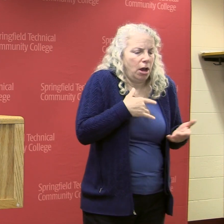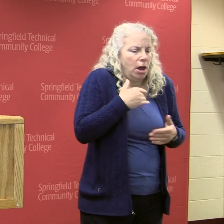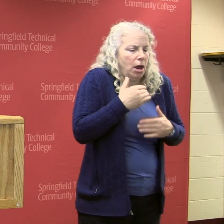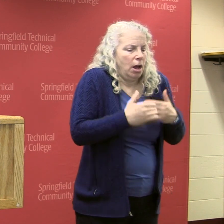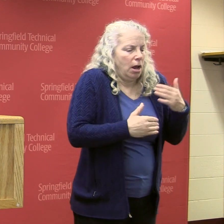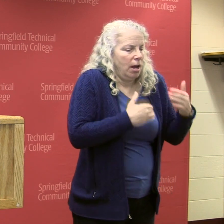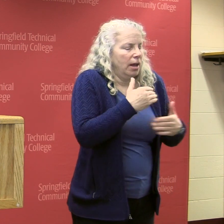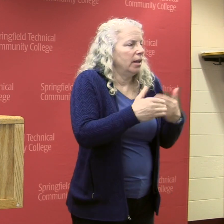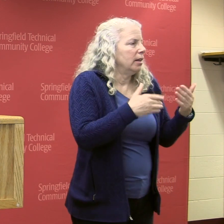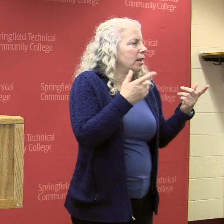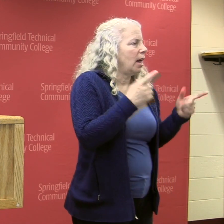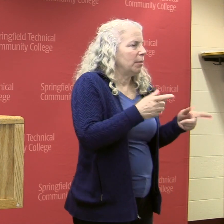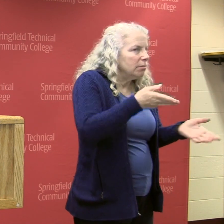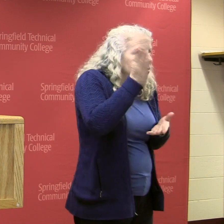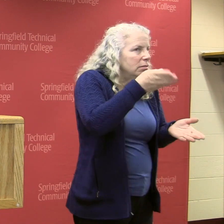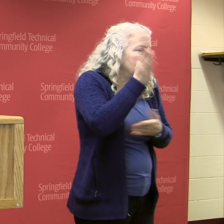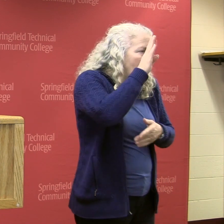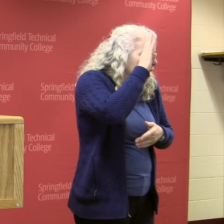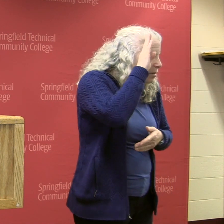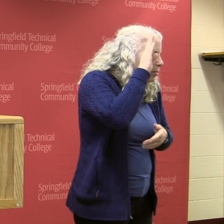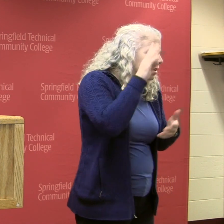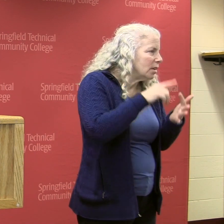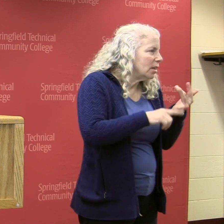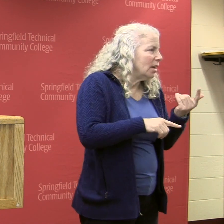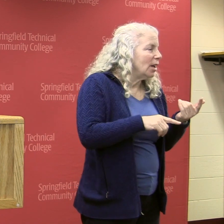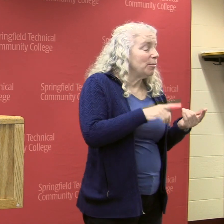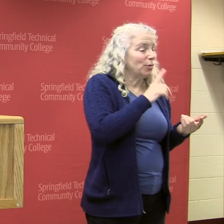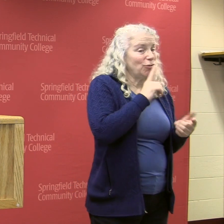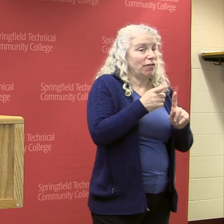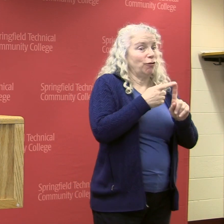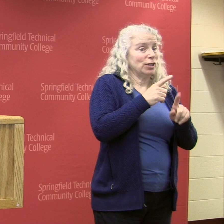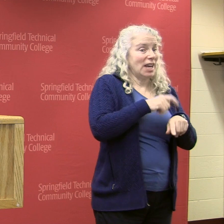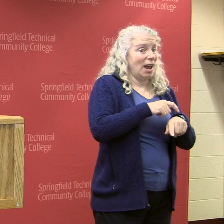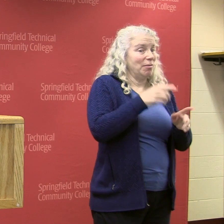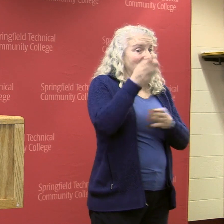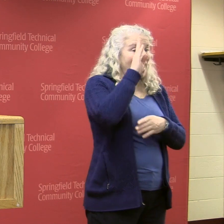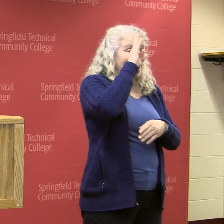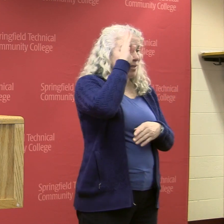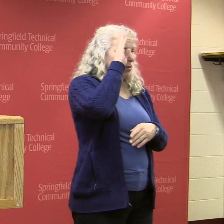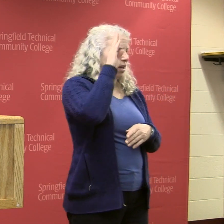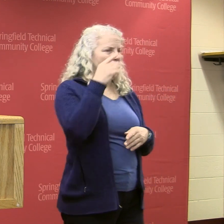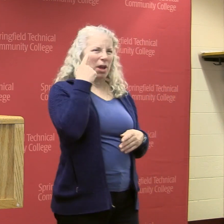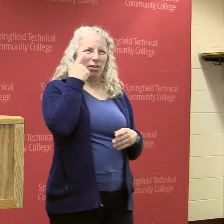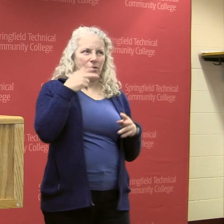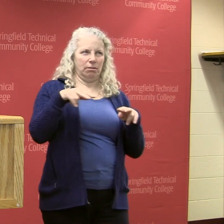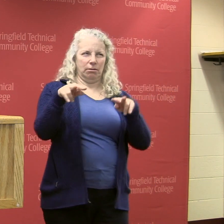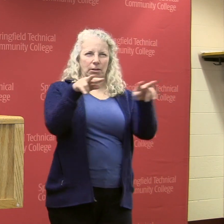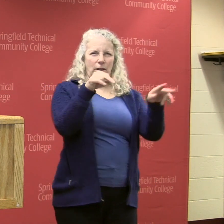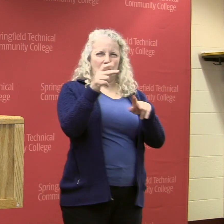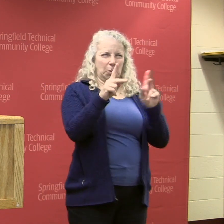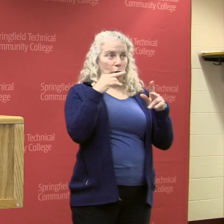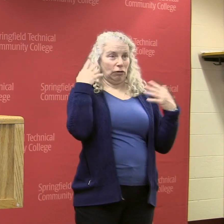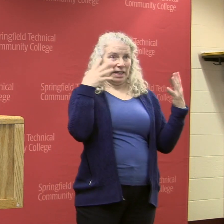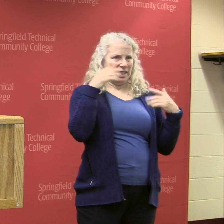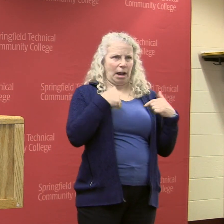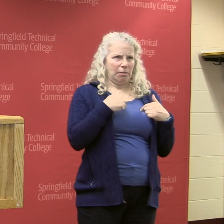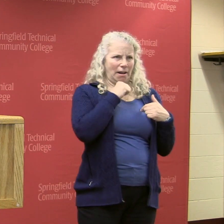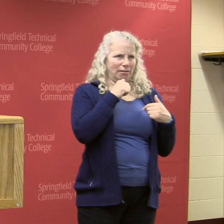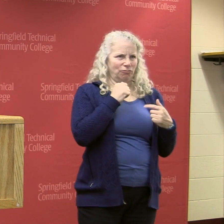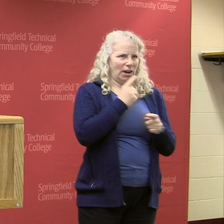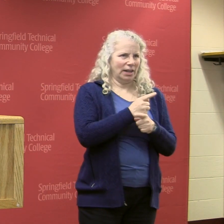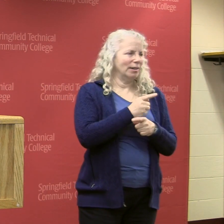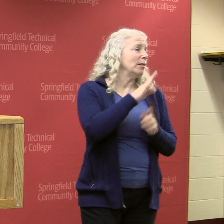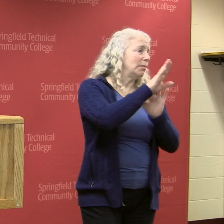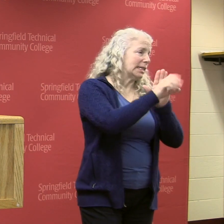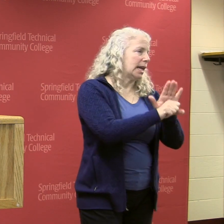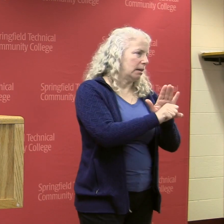life for hospitalization, but it definitely wasn't my last. These people are crazy. Why am I here? I was in Bay State